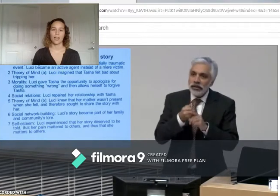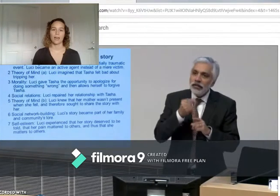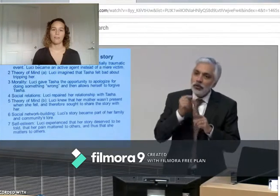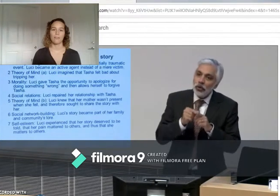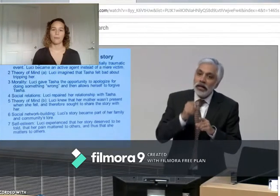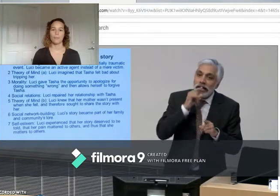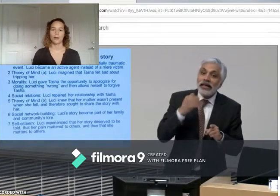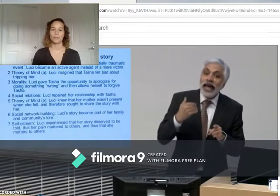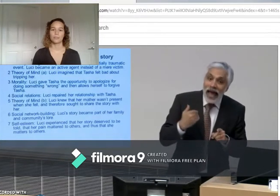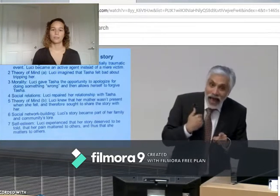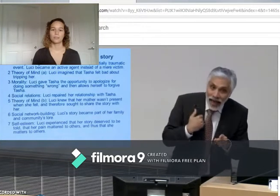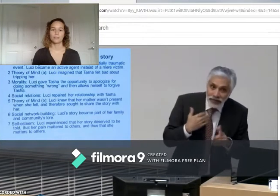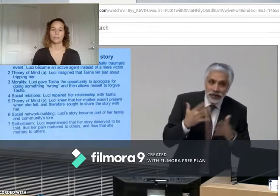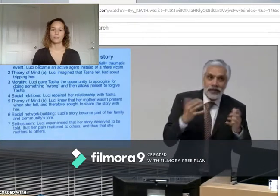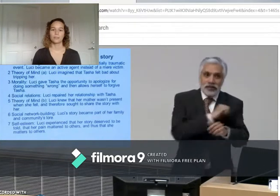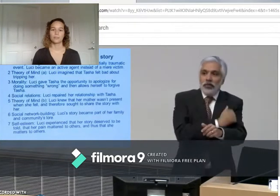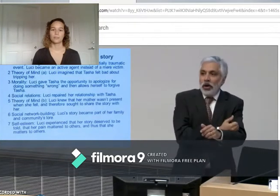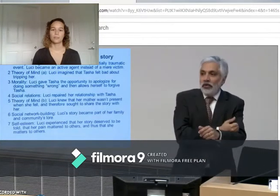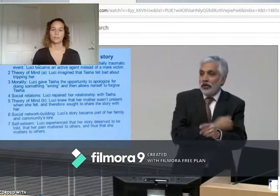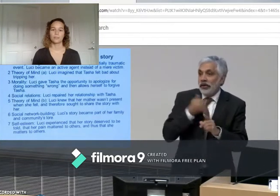Words have power.